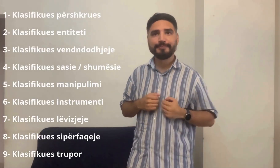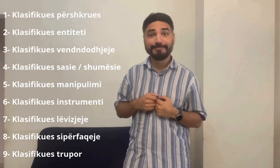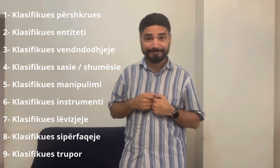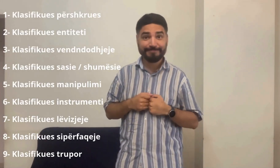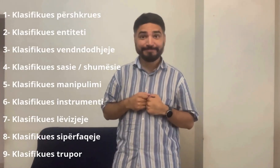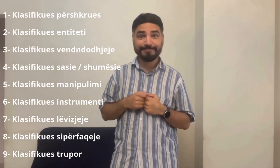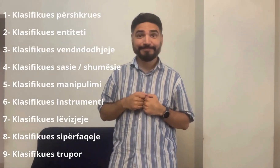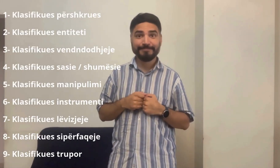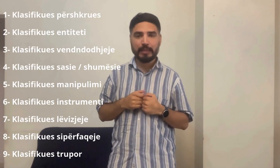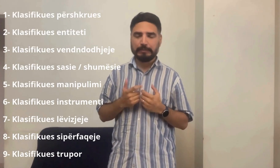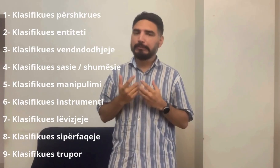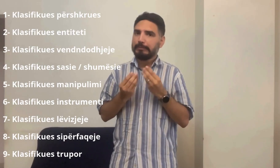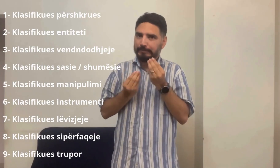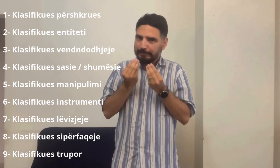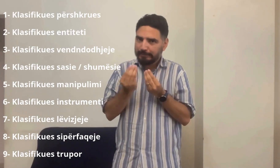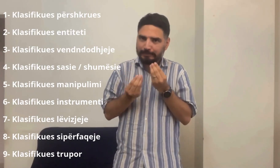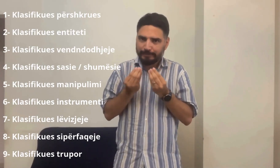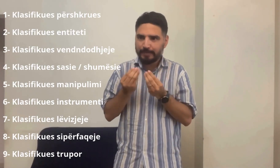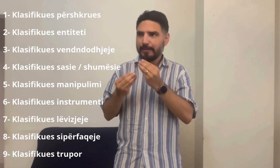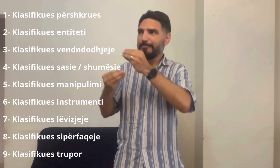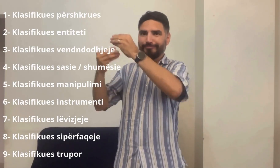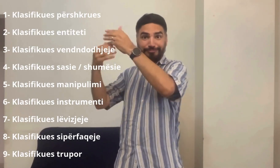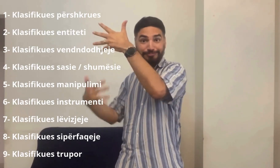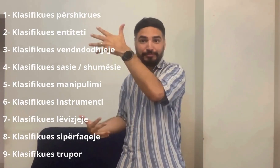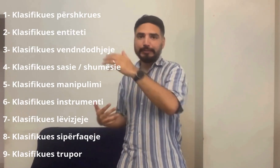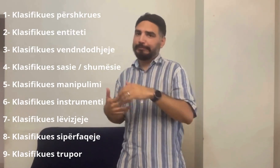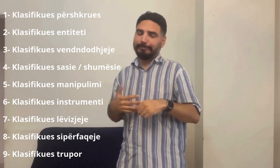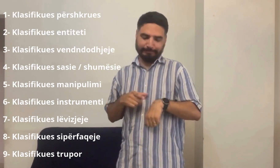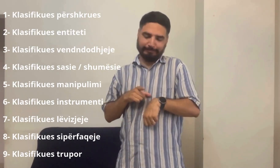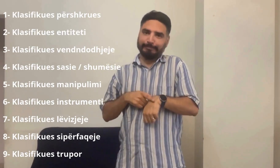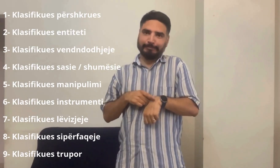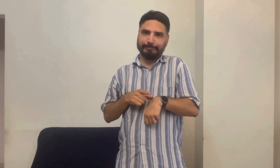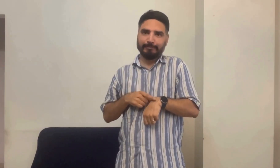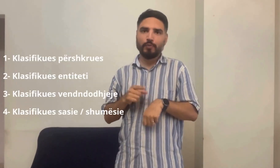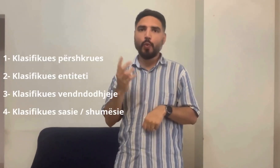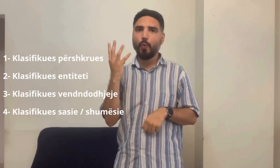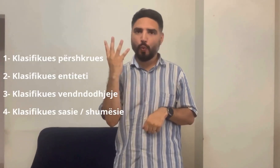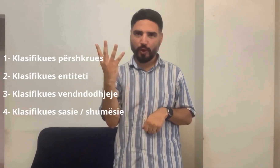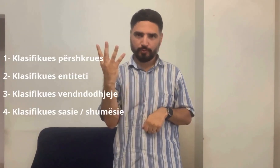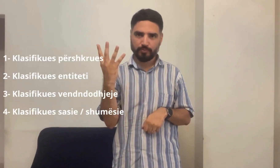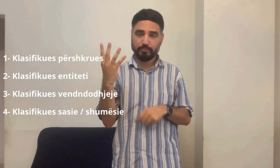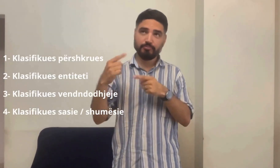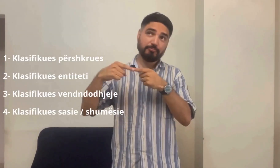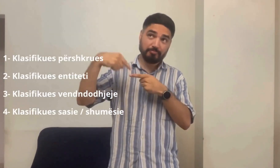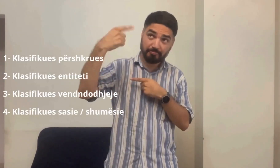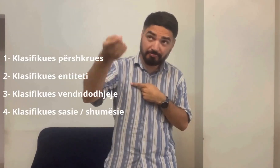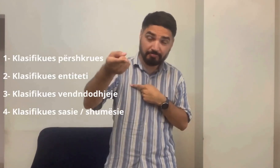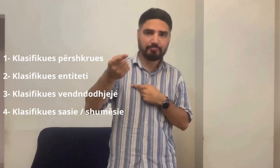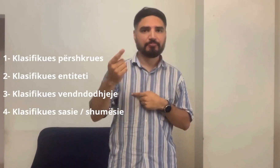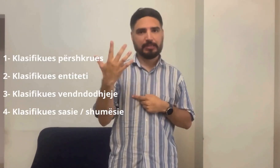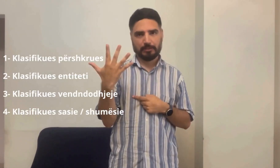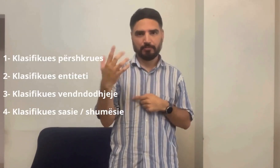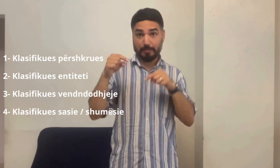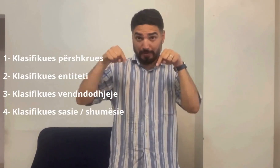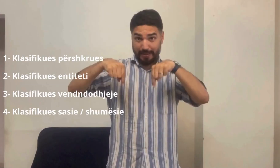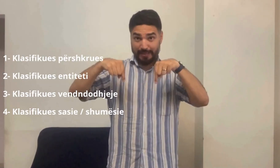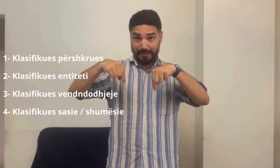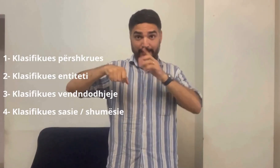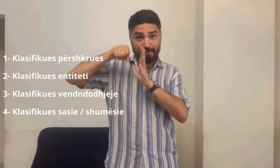them, but covering all of them will be take too long. In this video, we'll go over 4, and in the next one, we'll cover